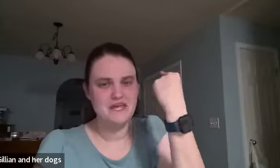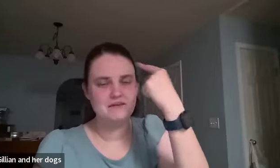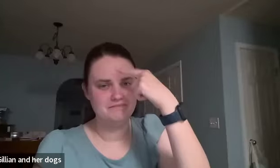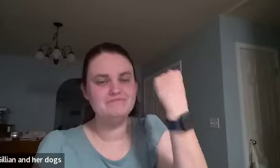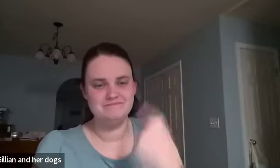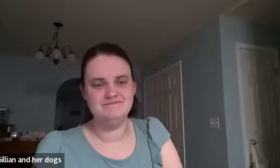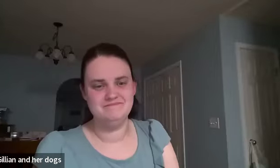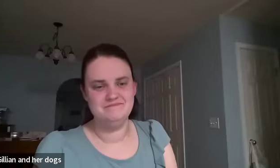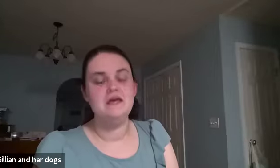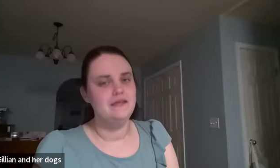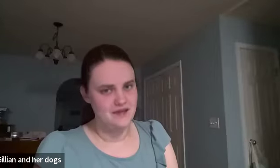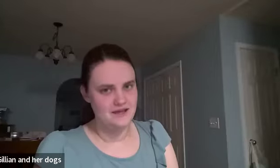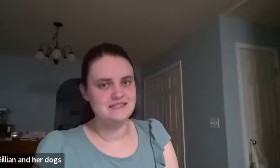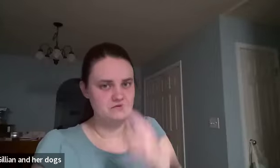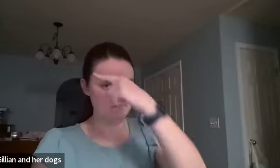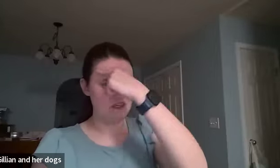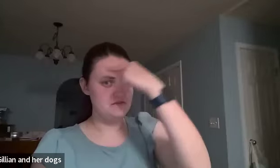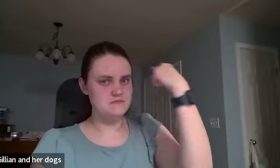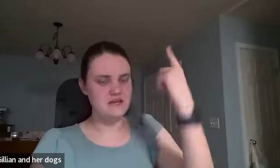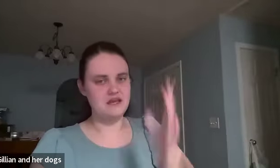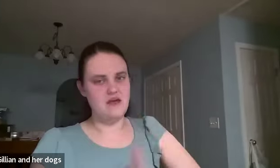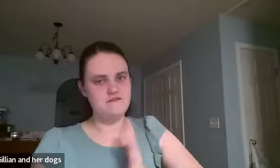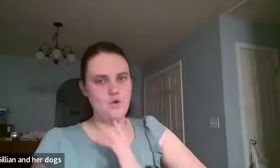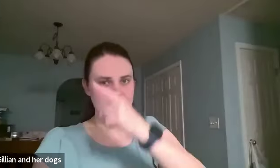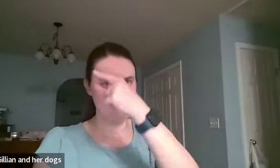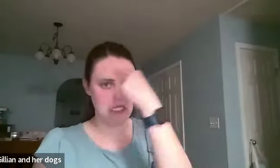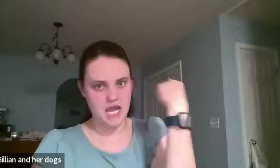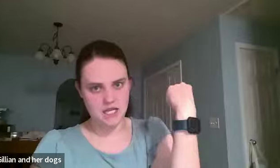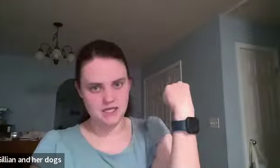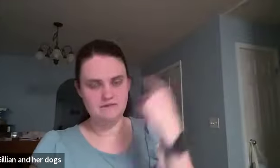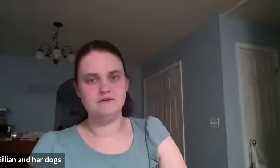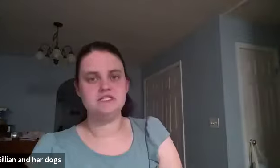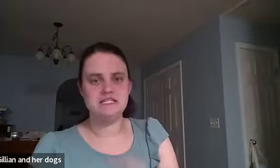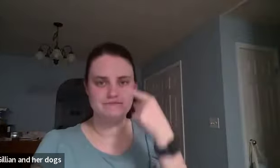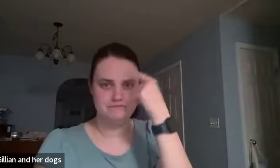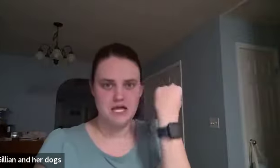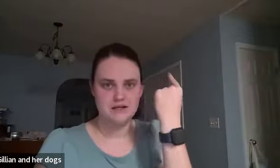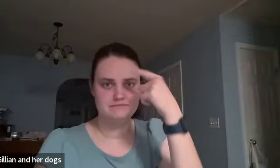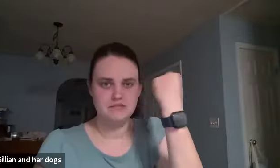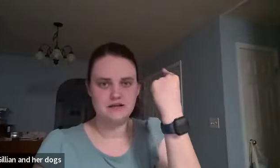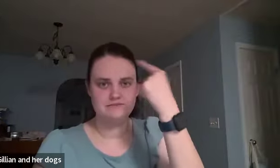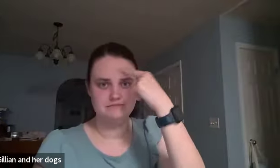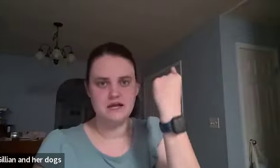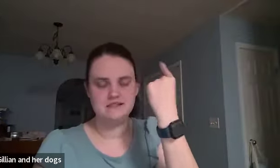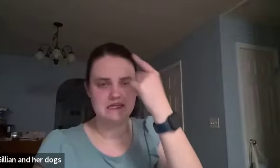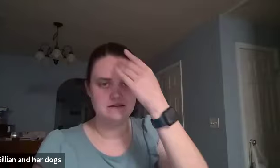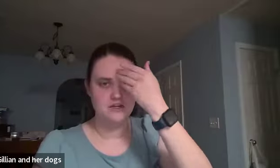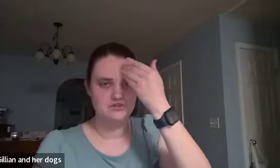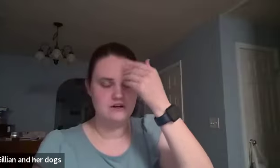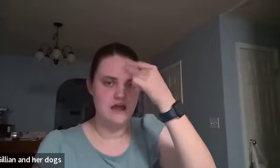of saying okay. Yes. Think of this being again that formal black versus black, black, black. It's like kind of you start at